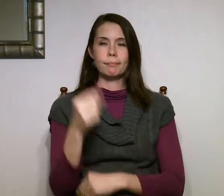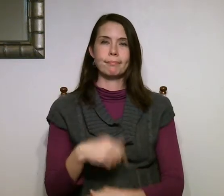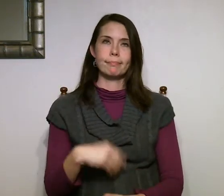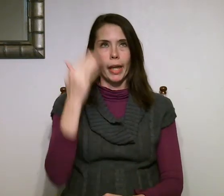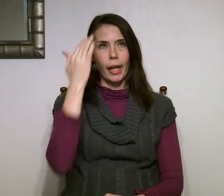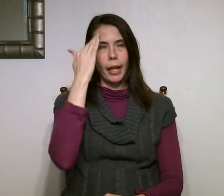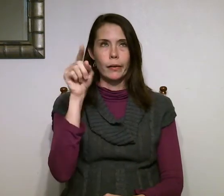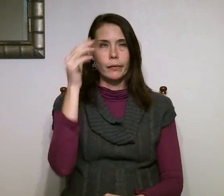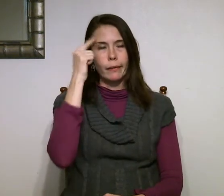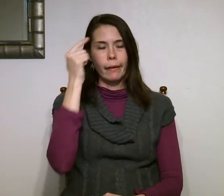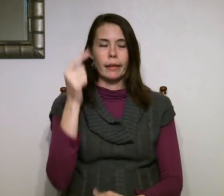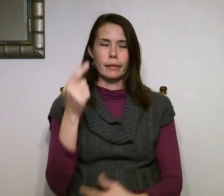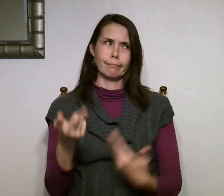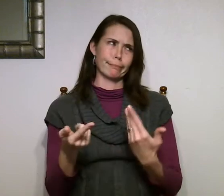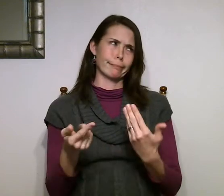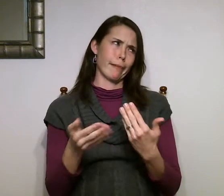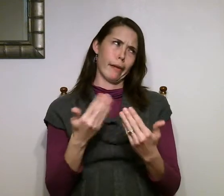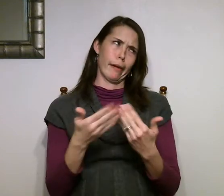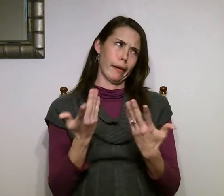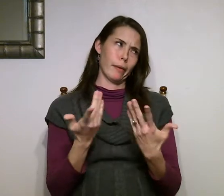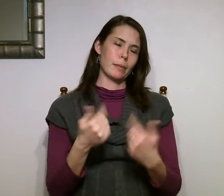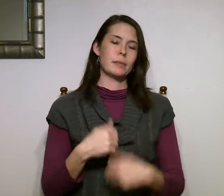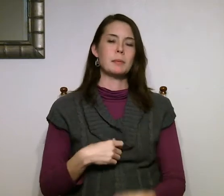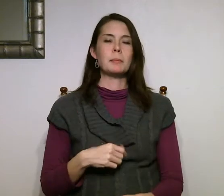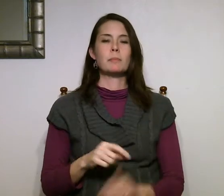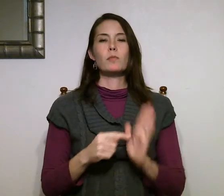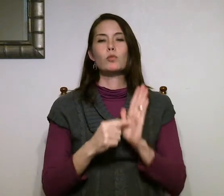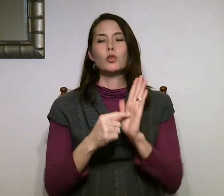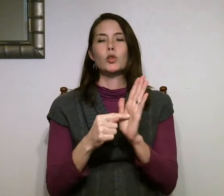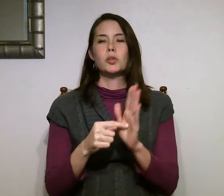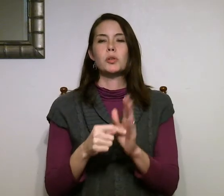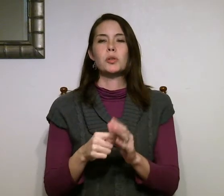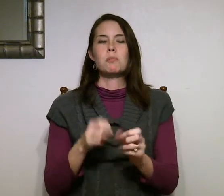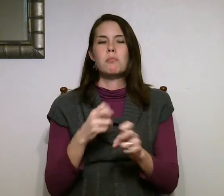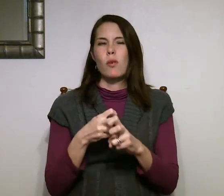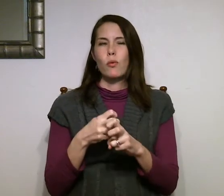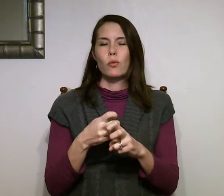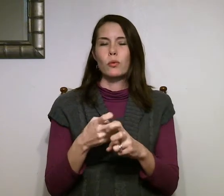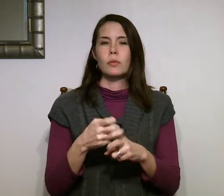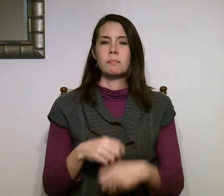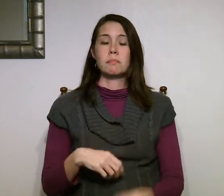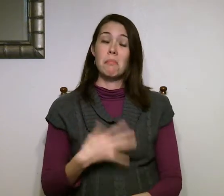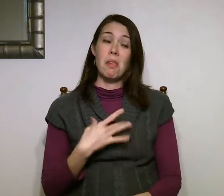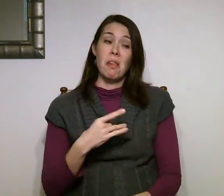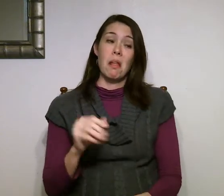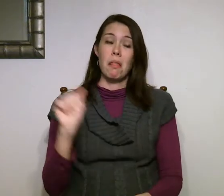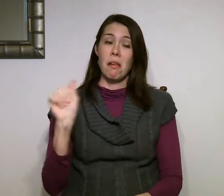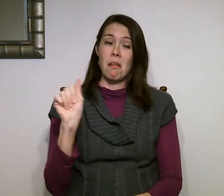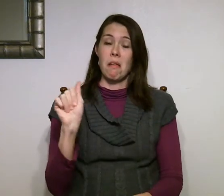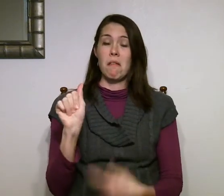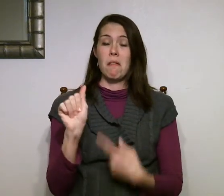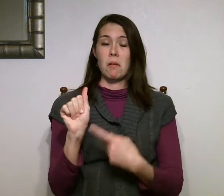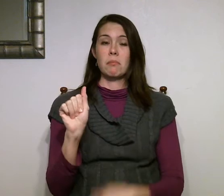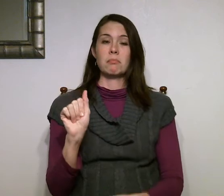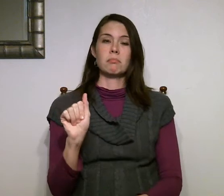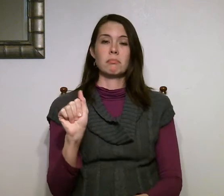too easy. Let me give you something a little bit more difficult. I like the avocados. I might stick with that theme.